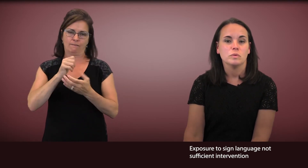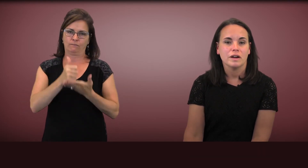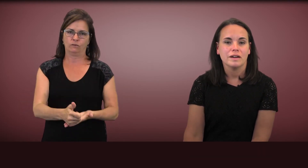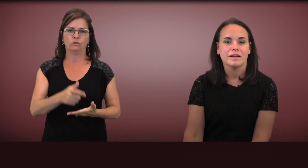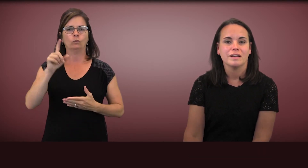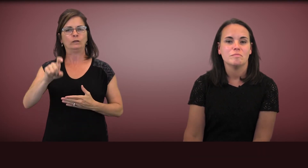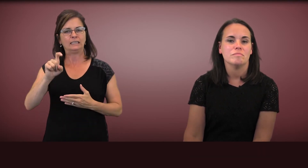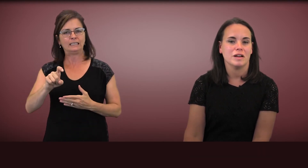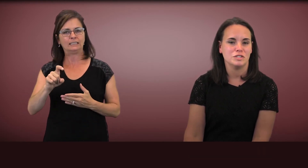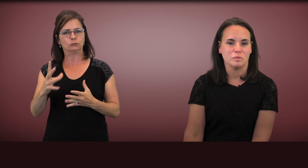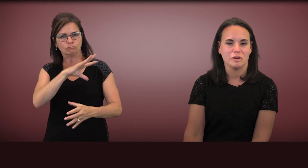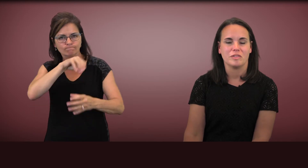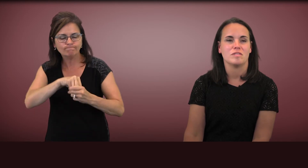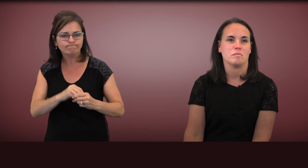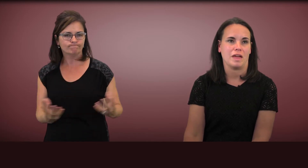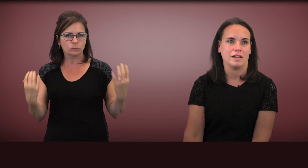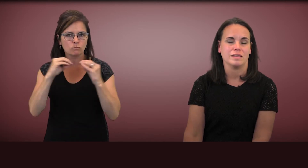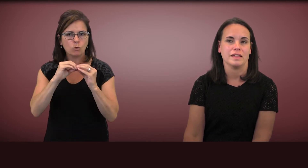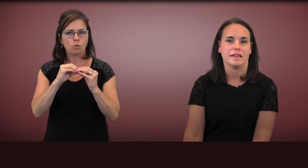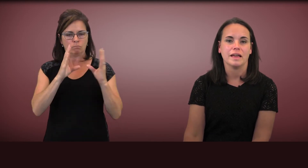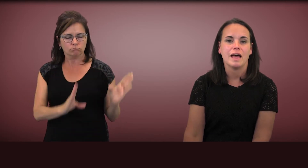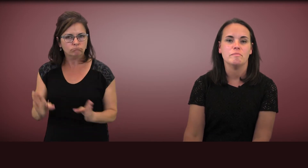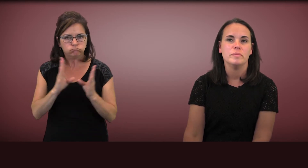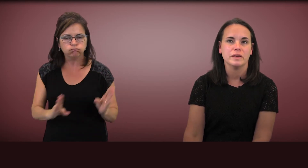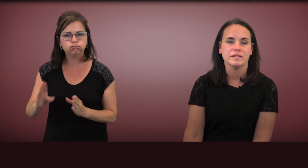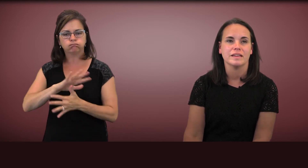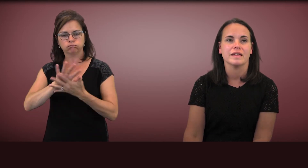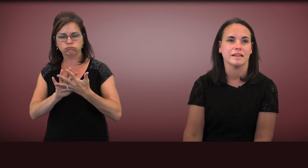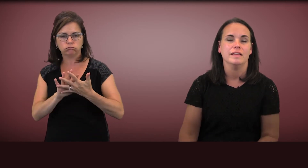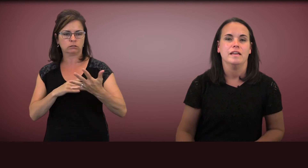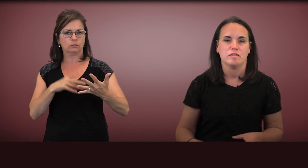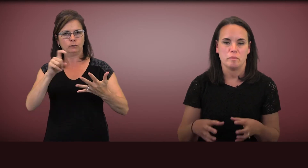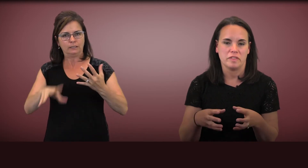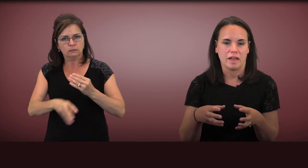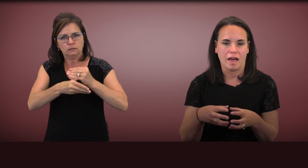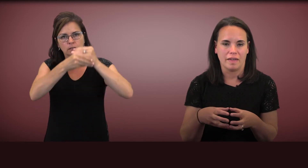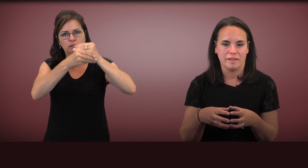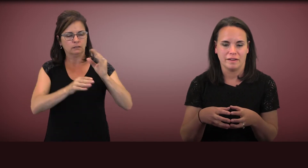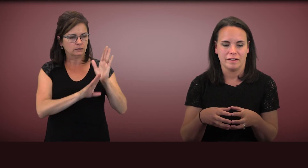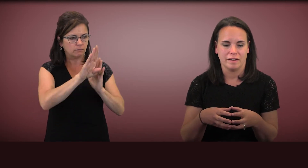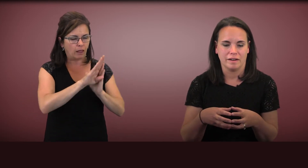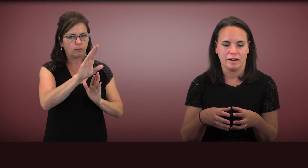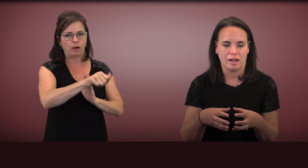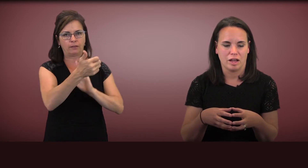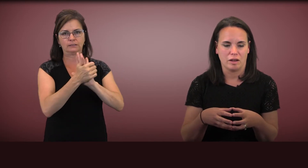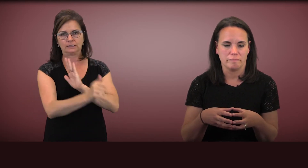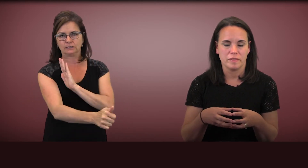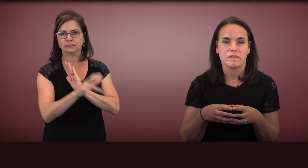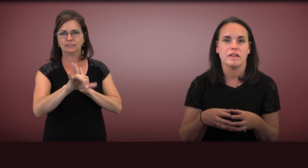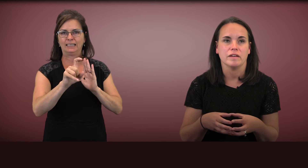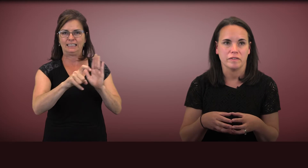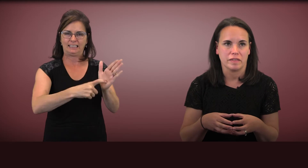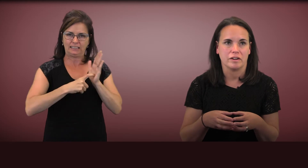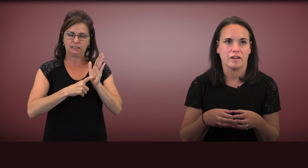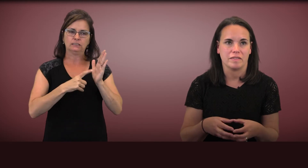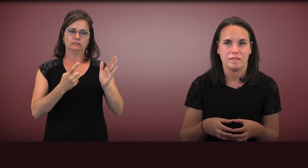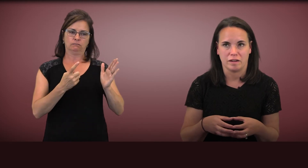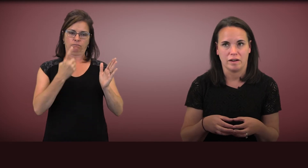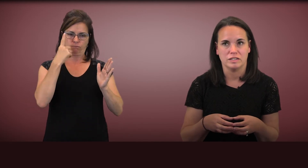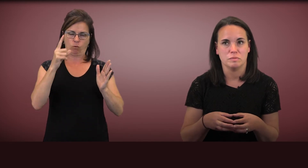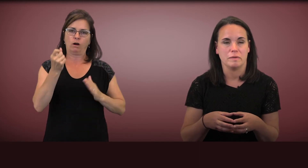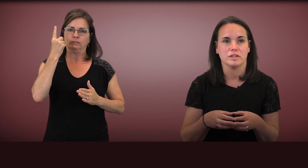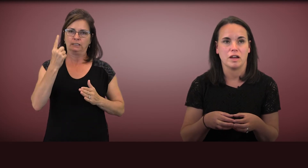have to work much more systematically at building some of the other skills that